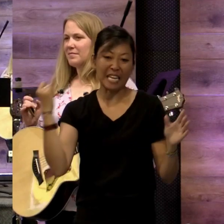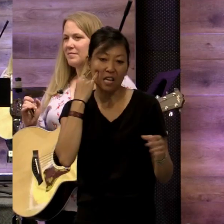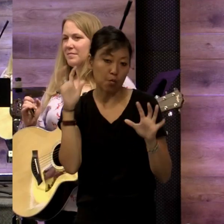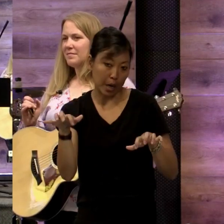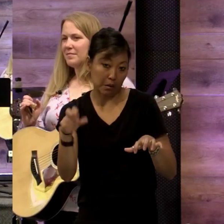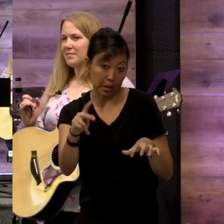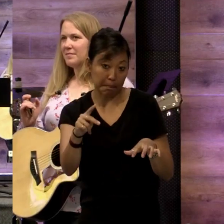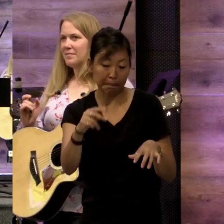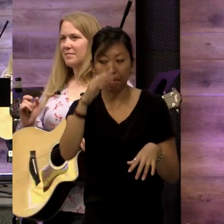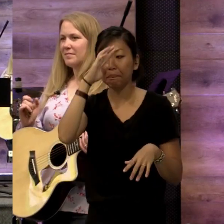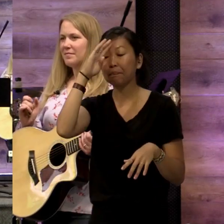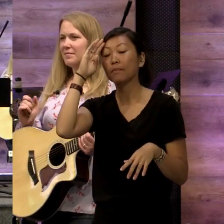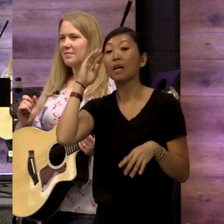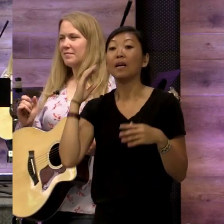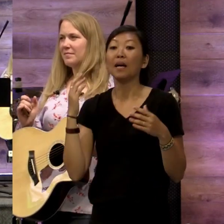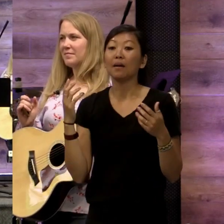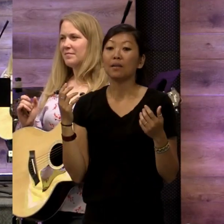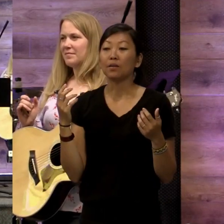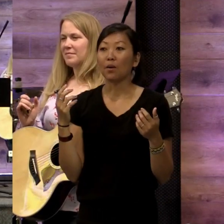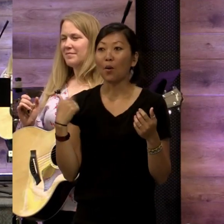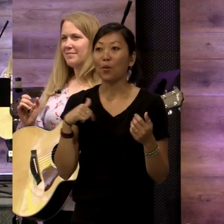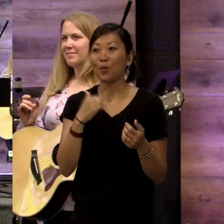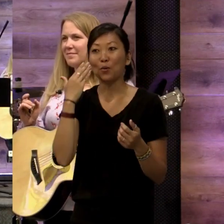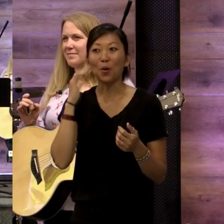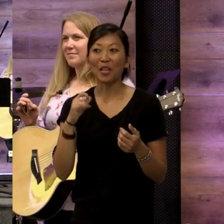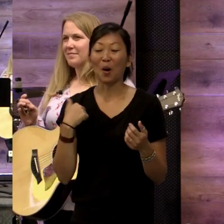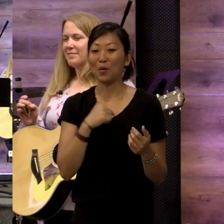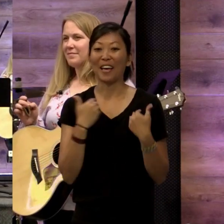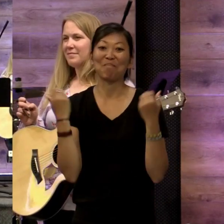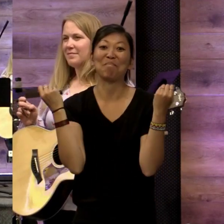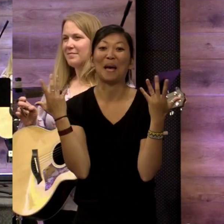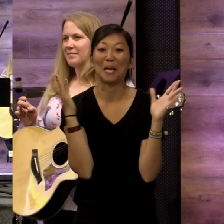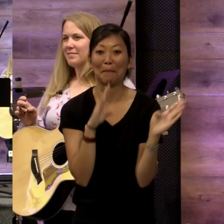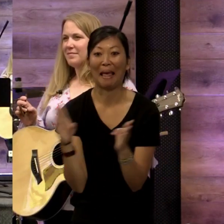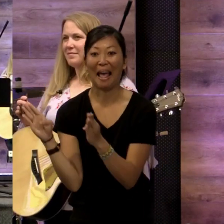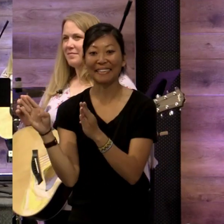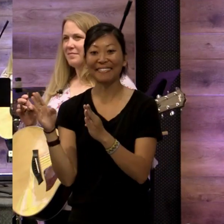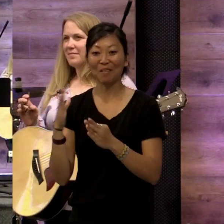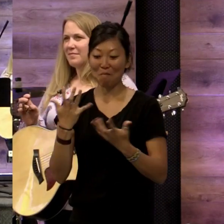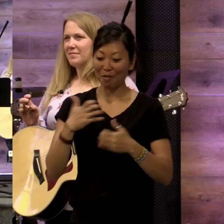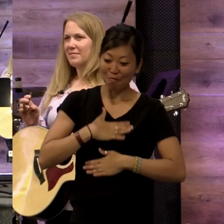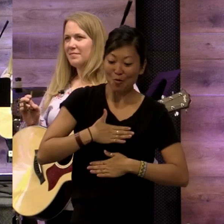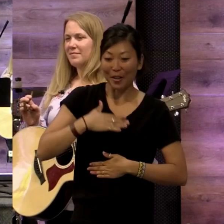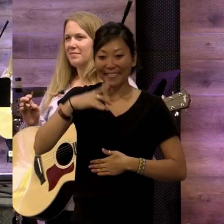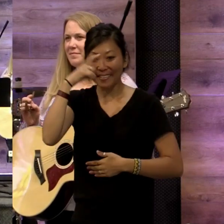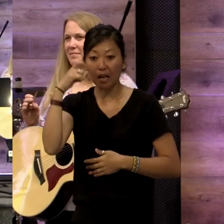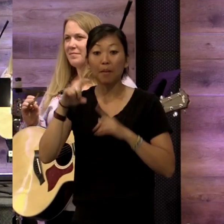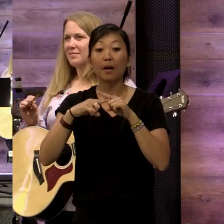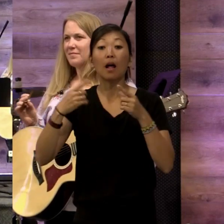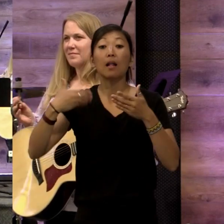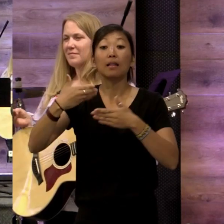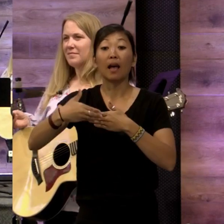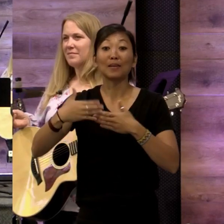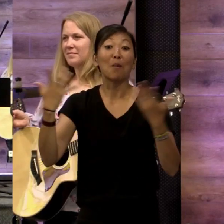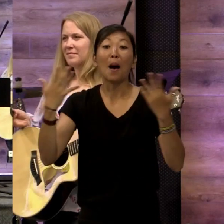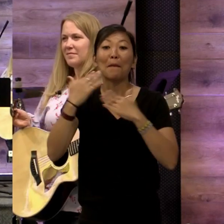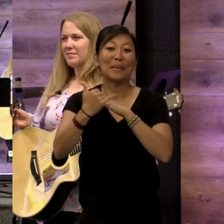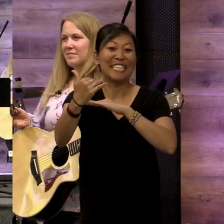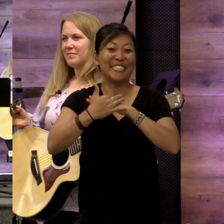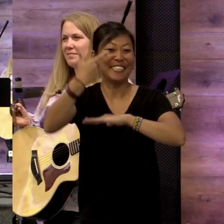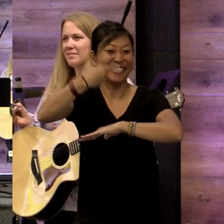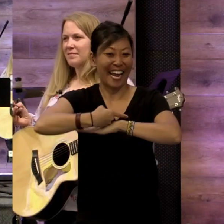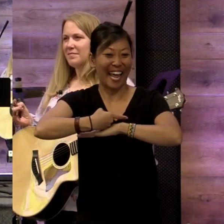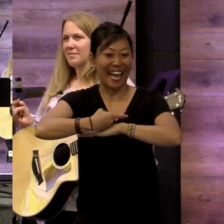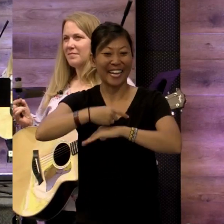here as usual. So again, trying to squeeze every last bit of summer out of Duluth. The next announcement is Beach Day.